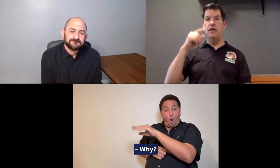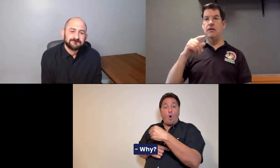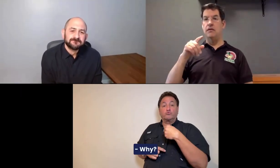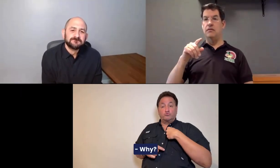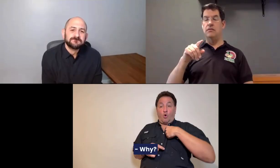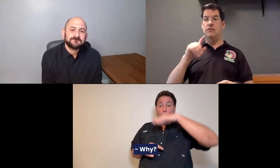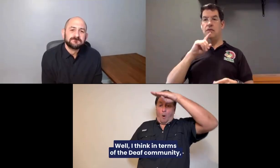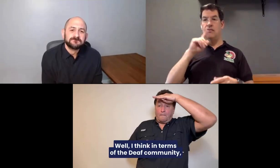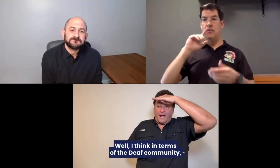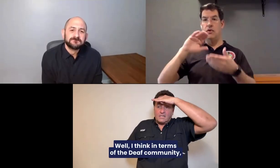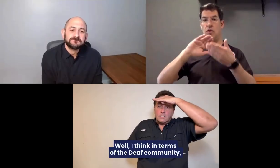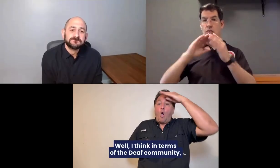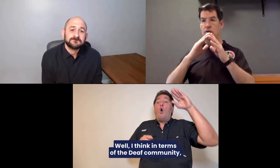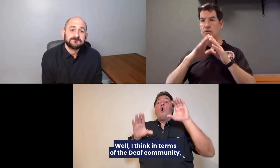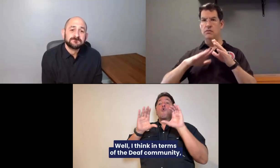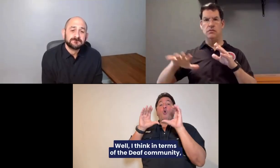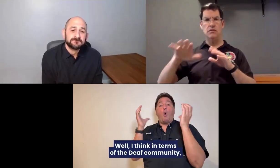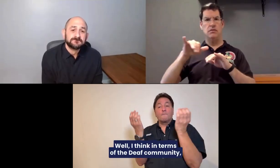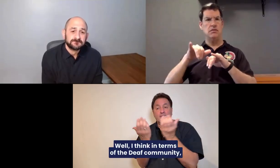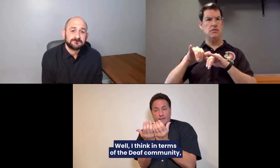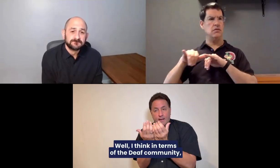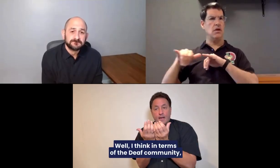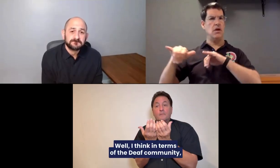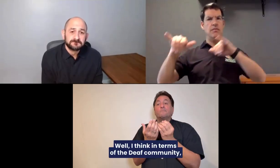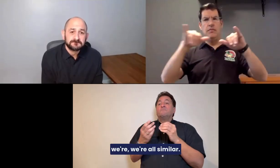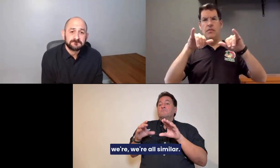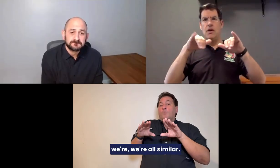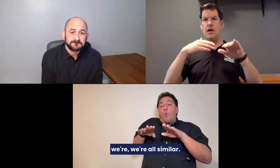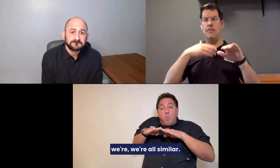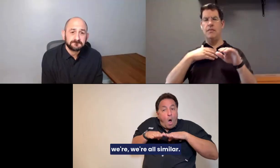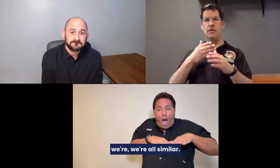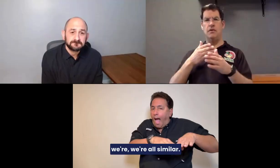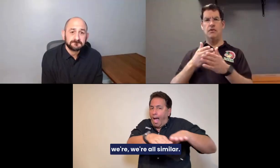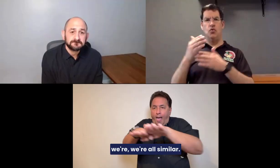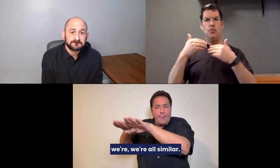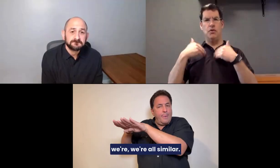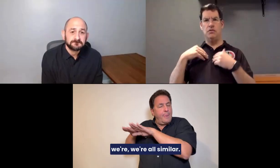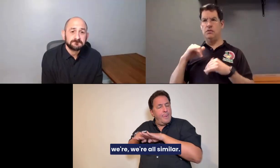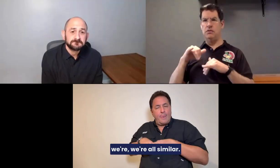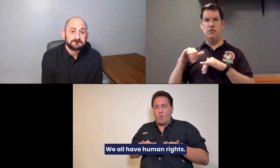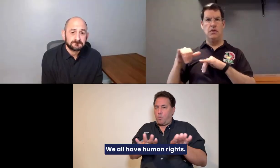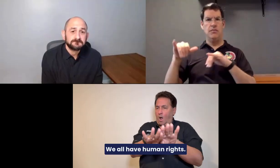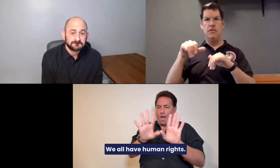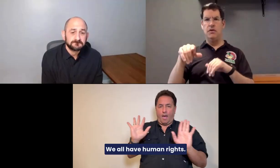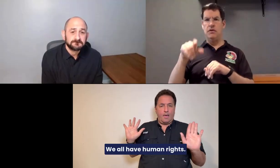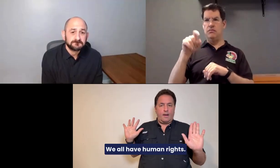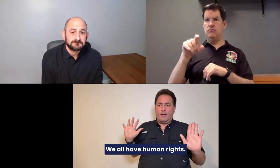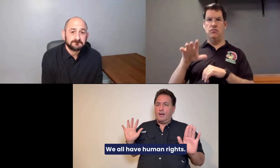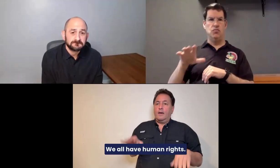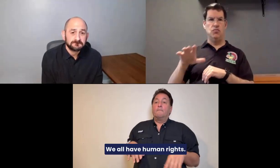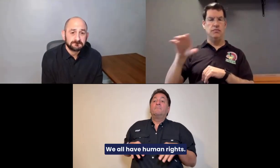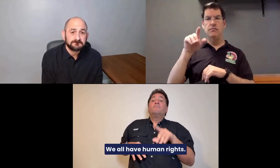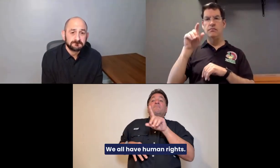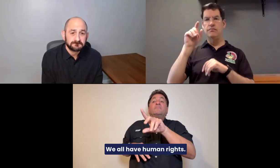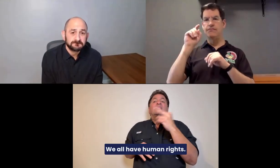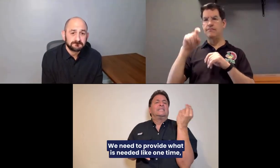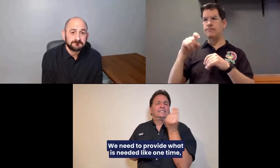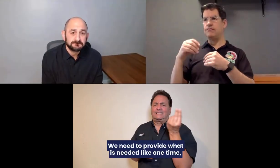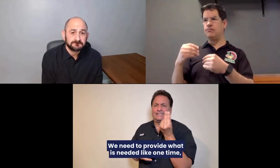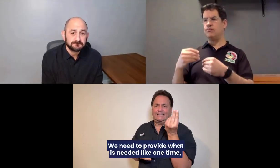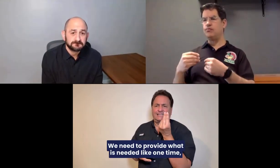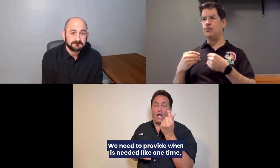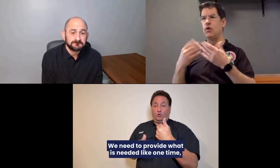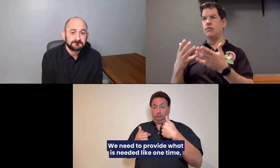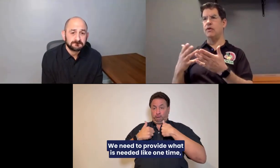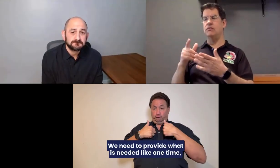Why? Well, I think in terms of the deaf community, we're all similar. We all have human rights. We